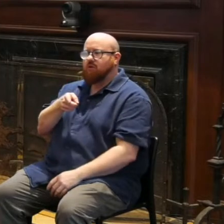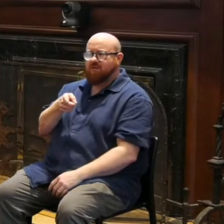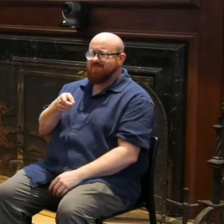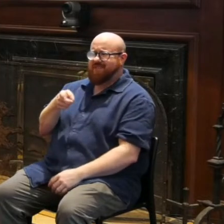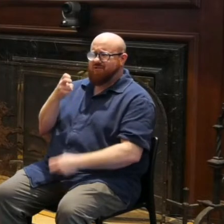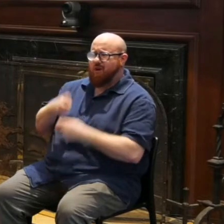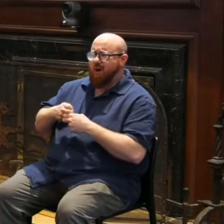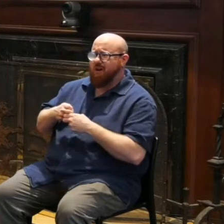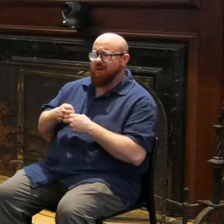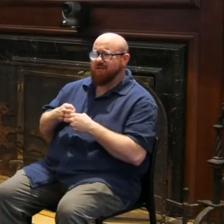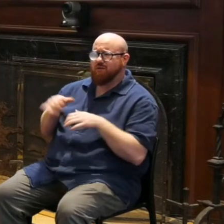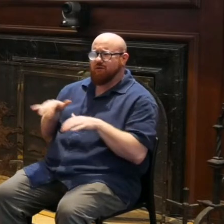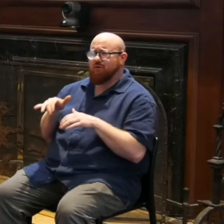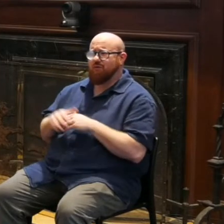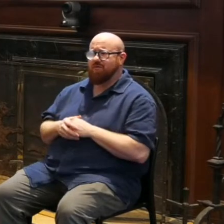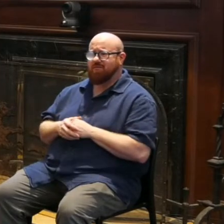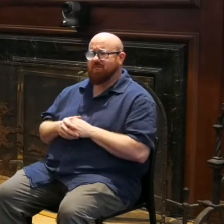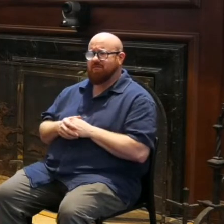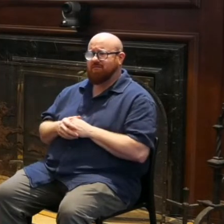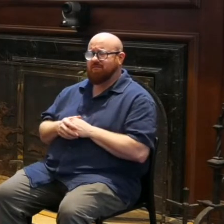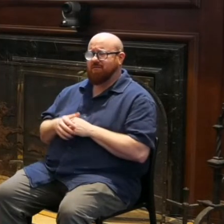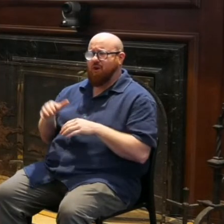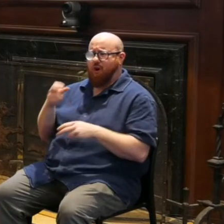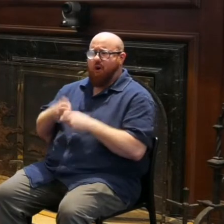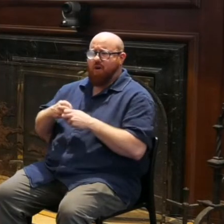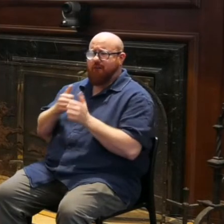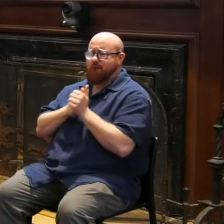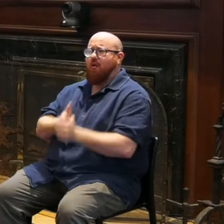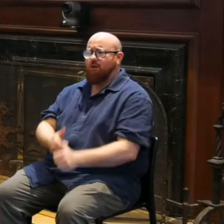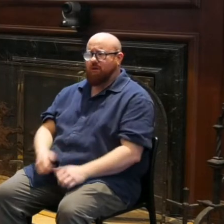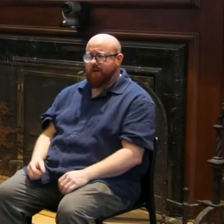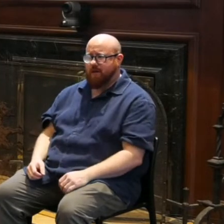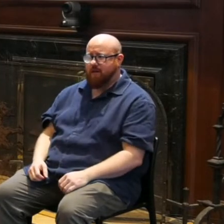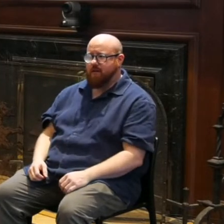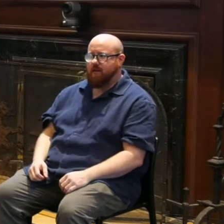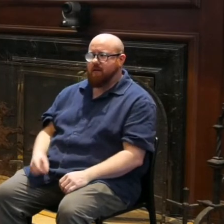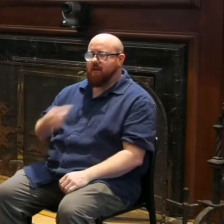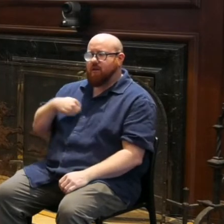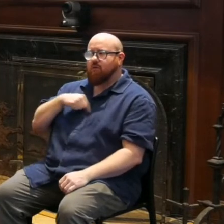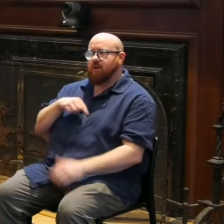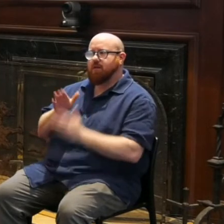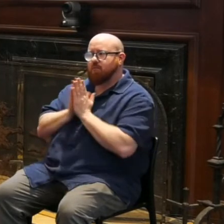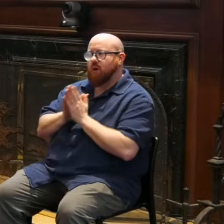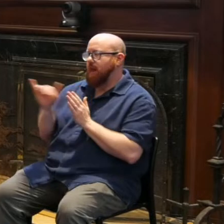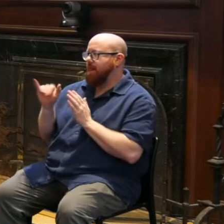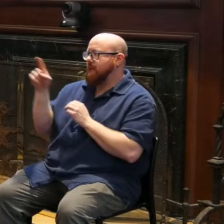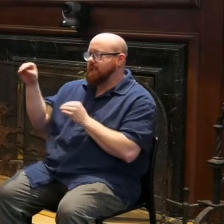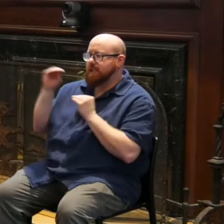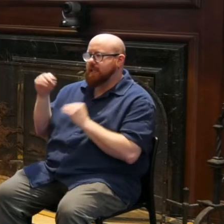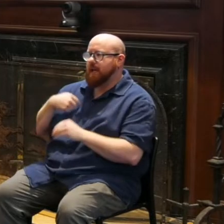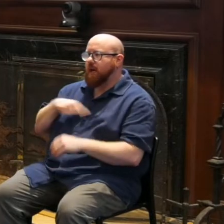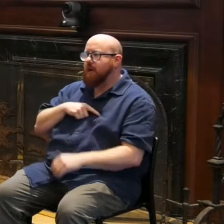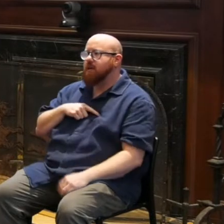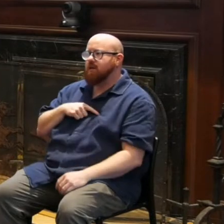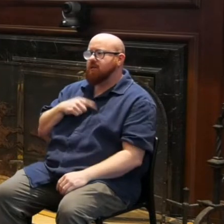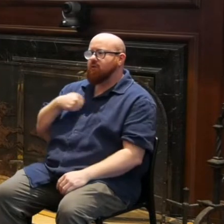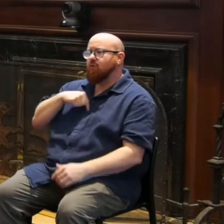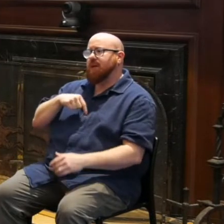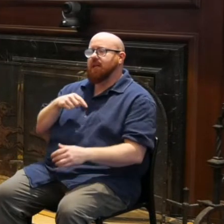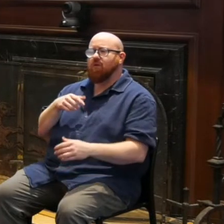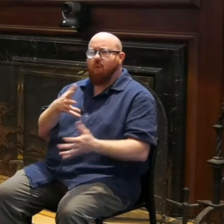comprehend, much less follow. For if we pray as he taught, seeking forgiveness in equal measure to our